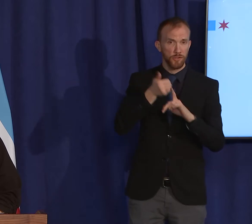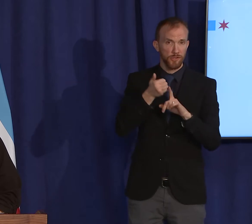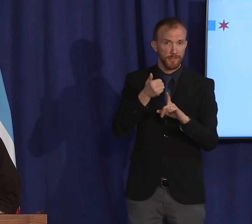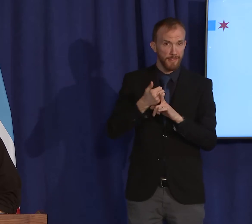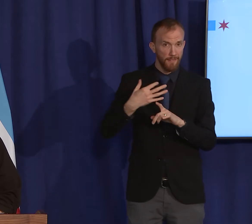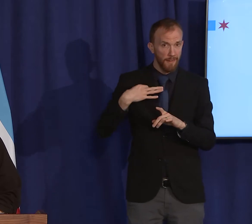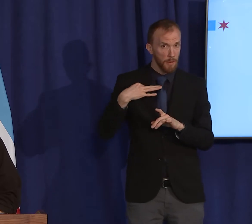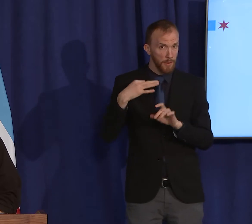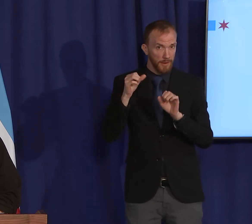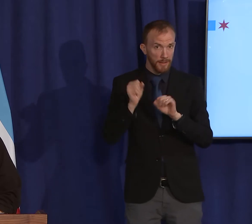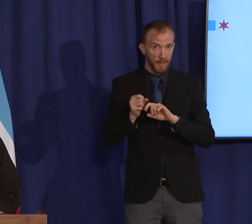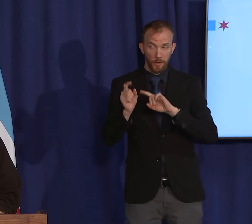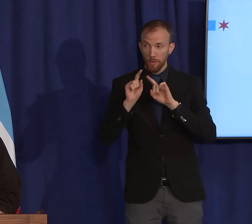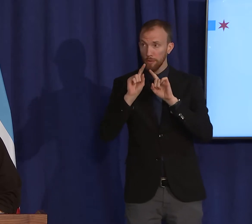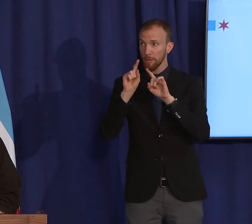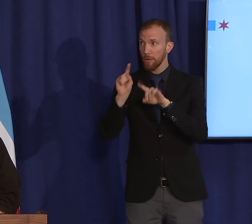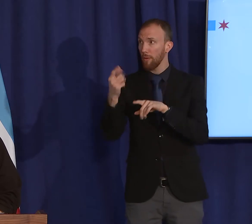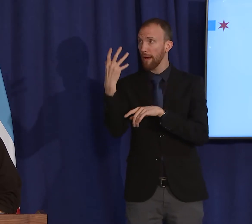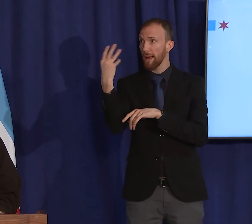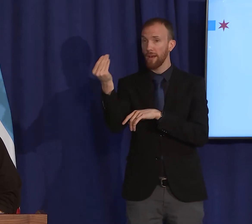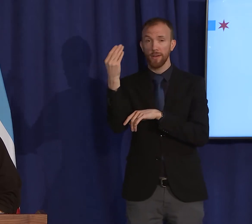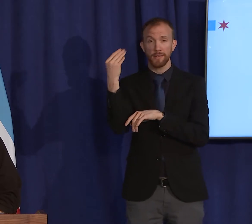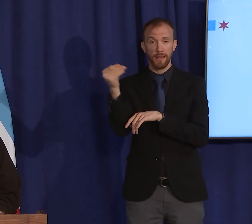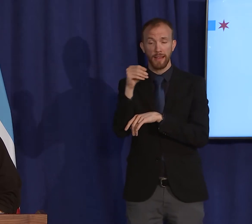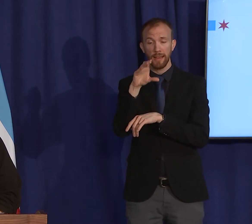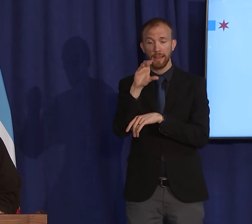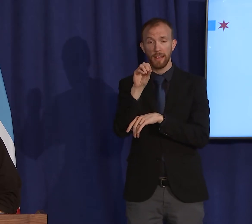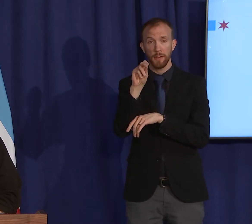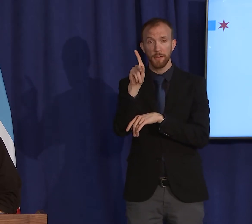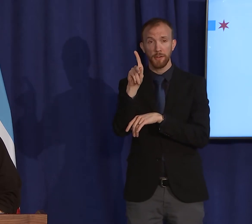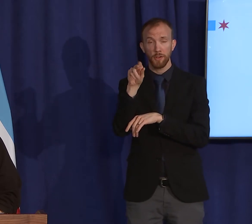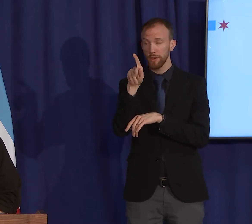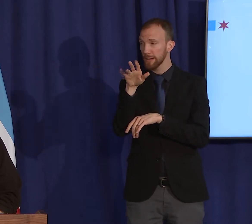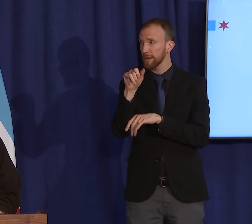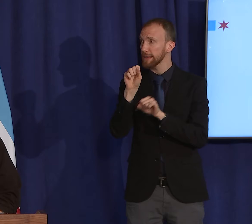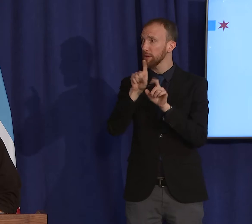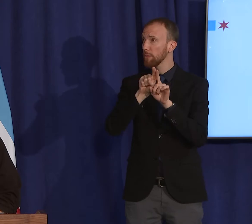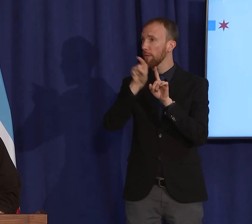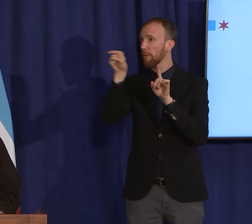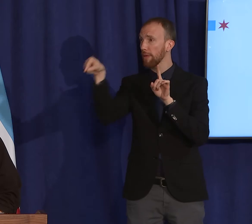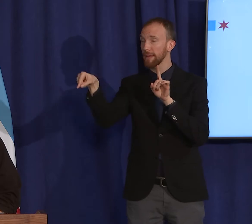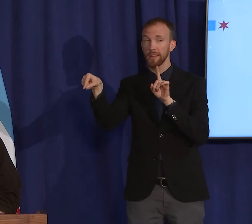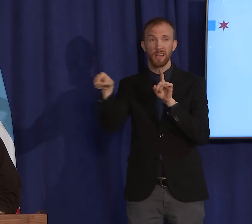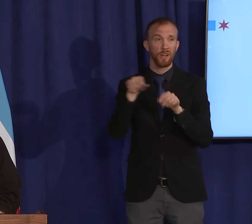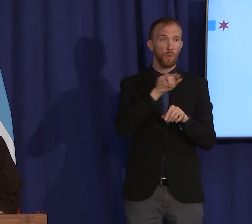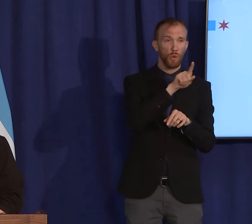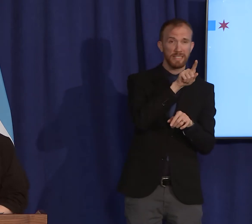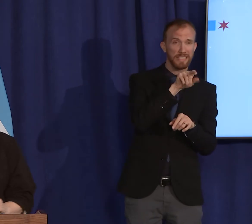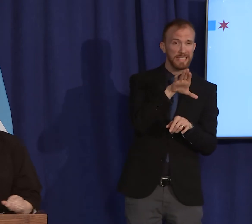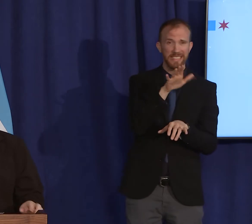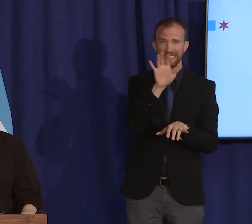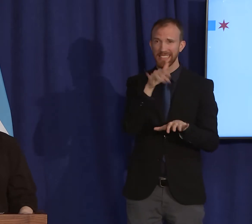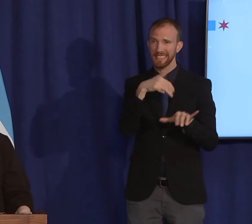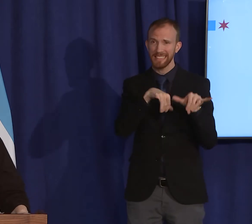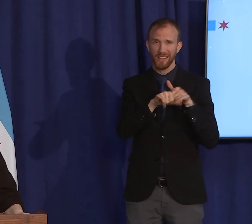a vaccine at sites outside of Cook County if they aren't eligible here? Does 1C even exist anymore? How does it,